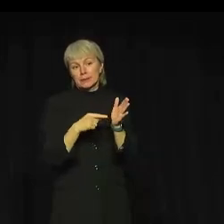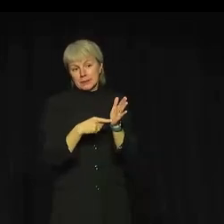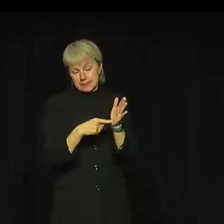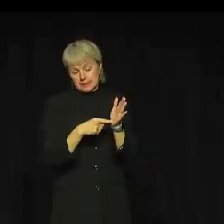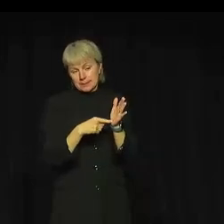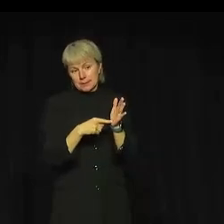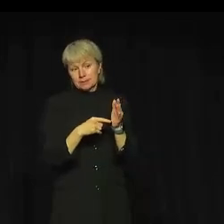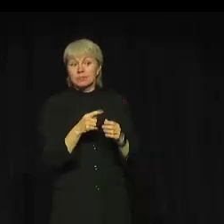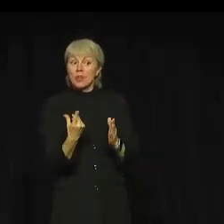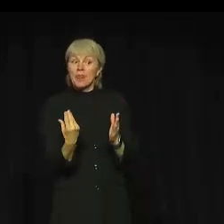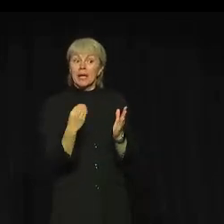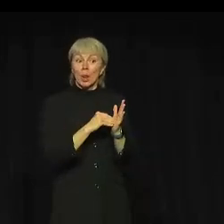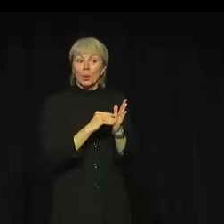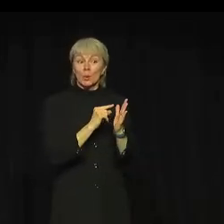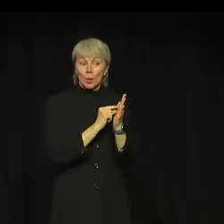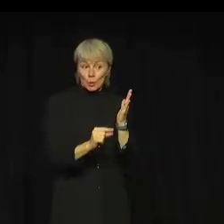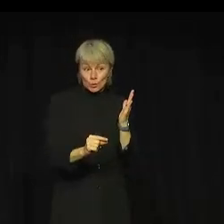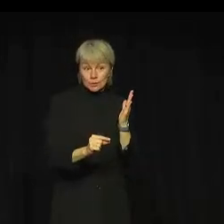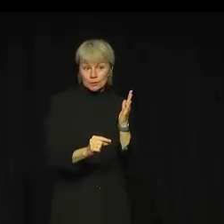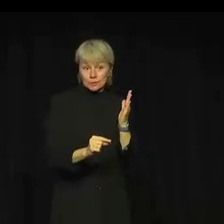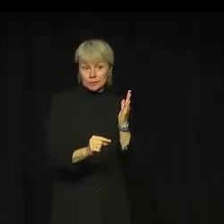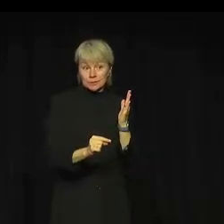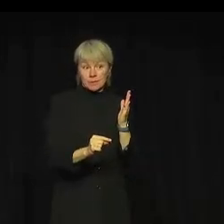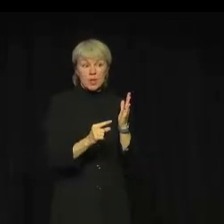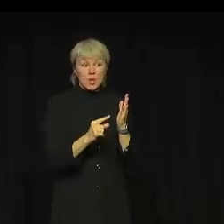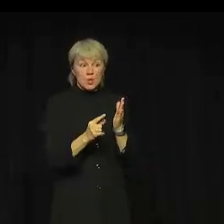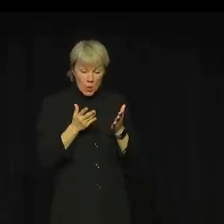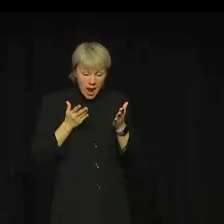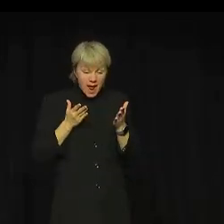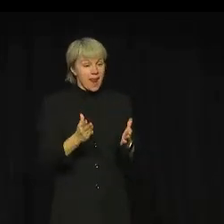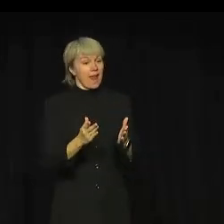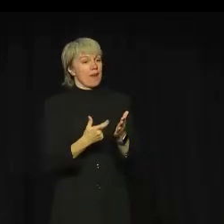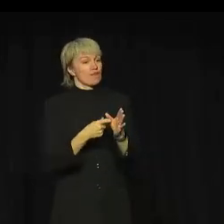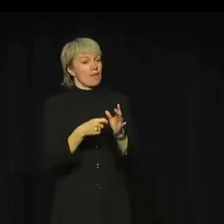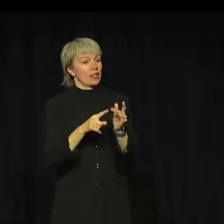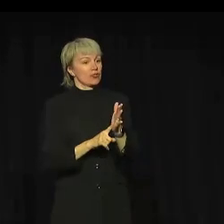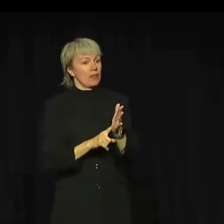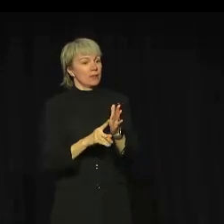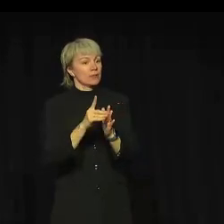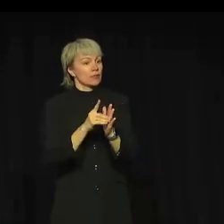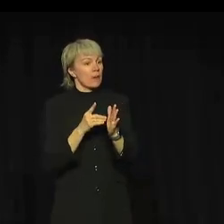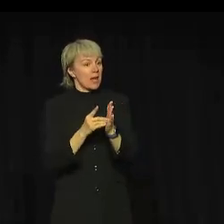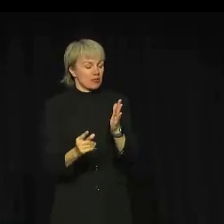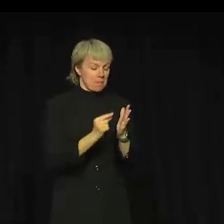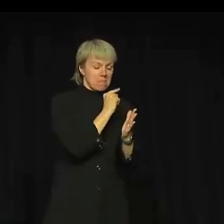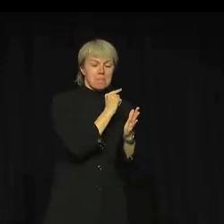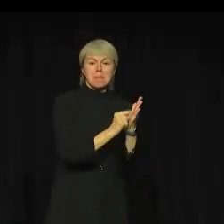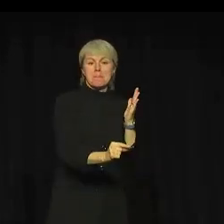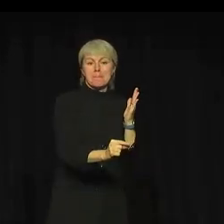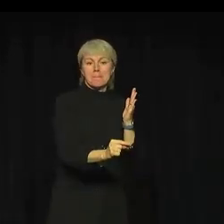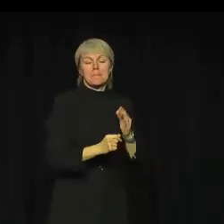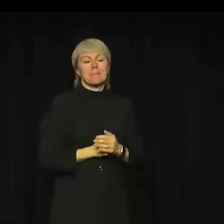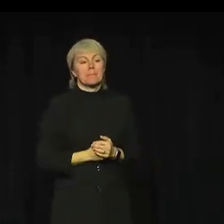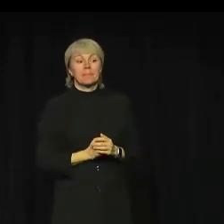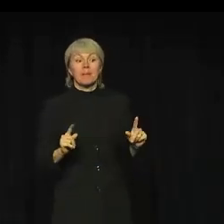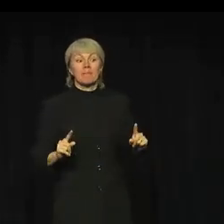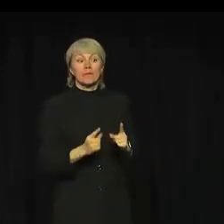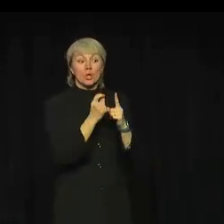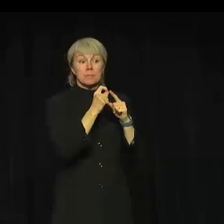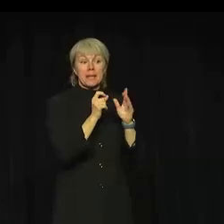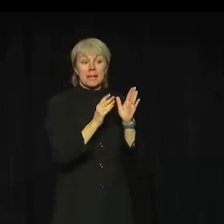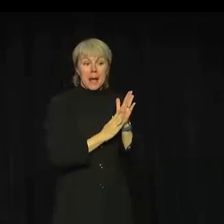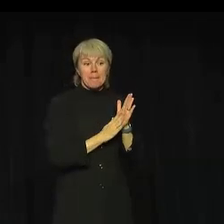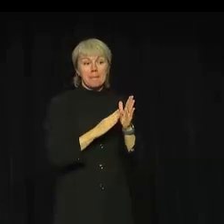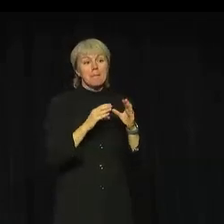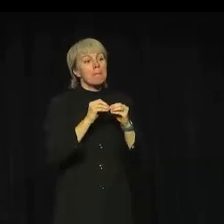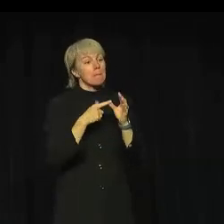they included a clause to constitutionally mandate racial discrimination. Our first Prime Minister, Sir Edmund Barton, was